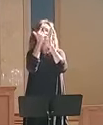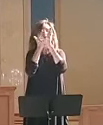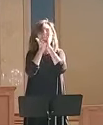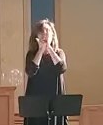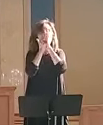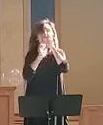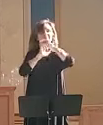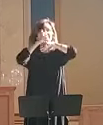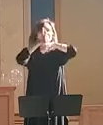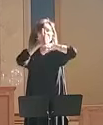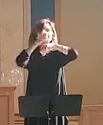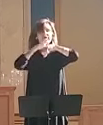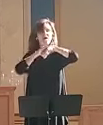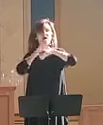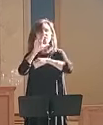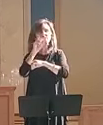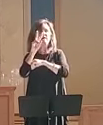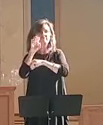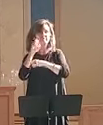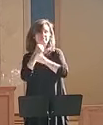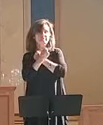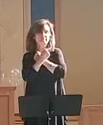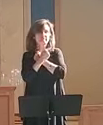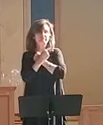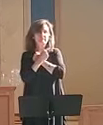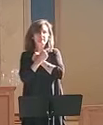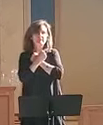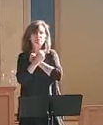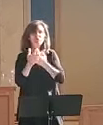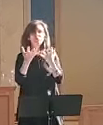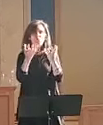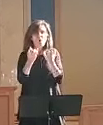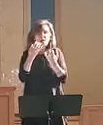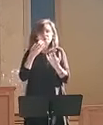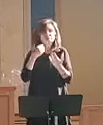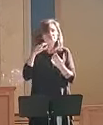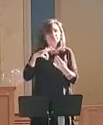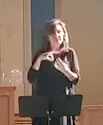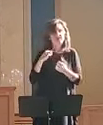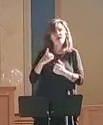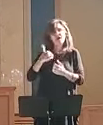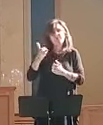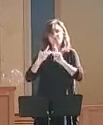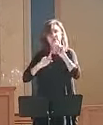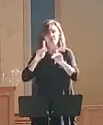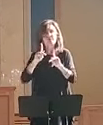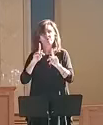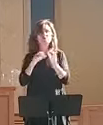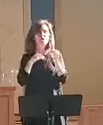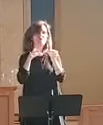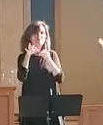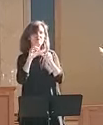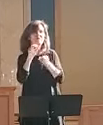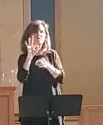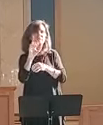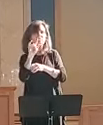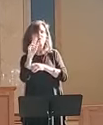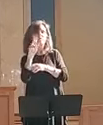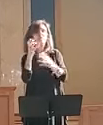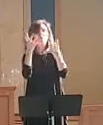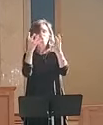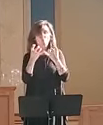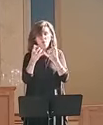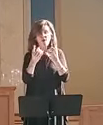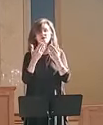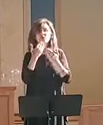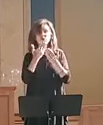love. The willing of the good of the other, right? Basic definition of love, to will the good of the other as the